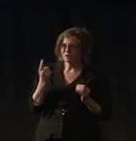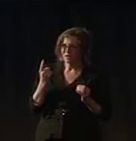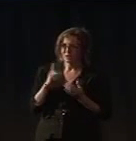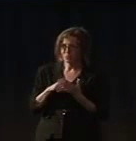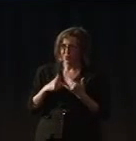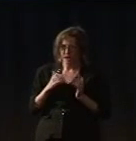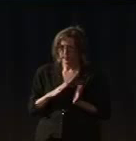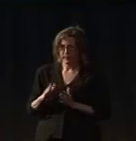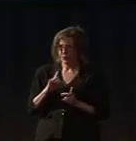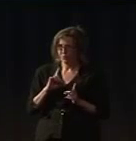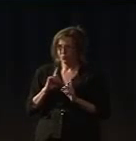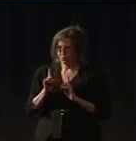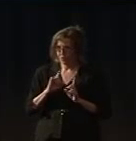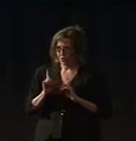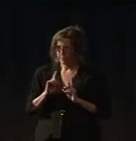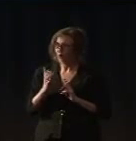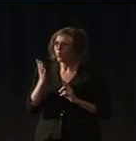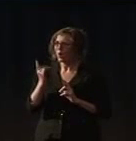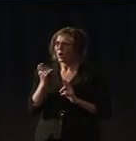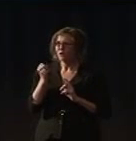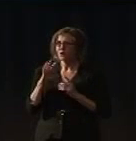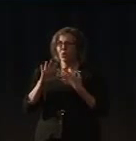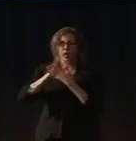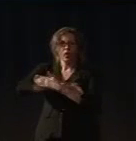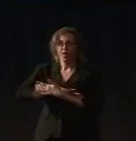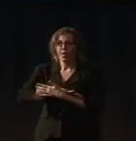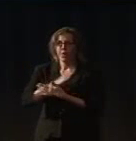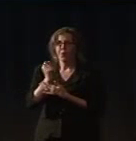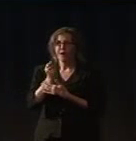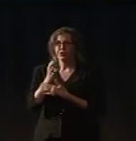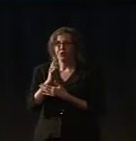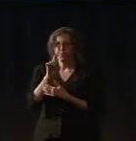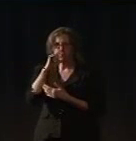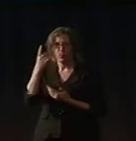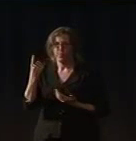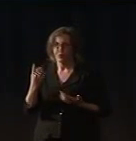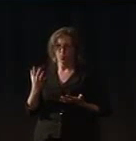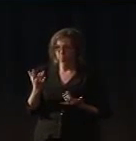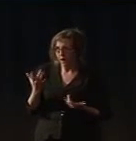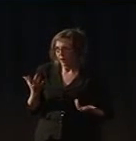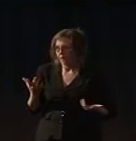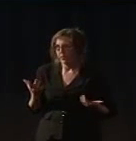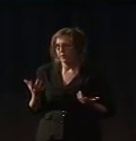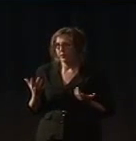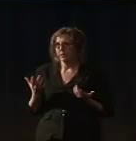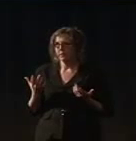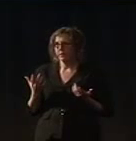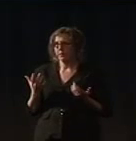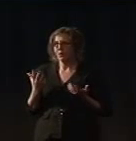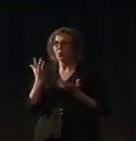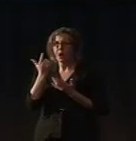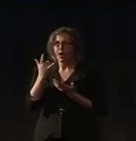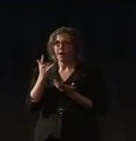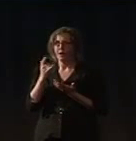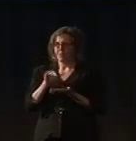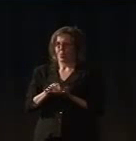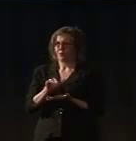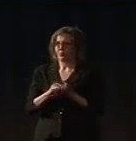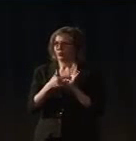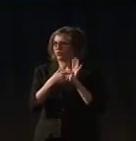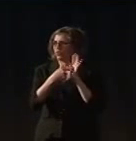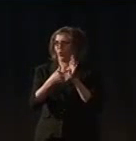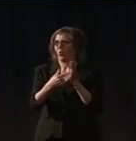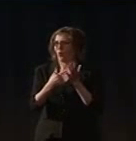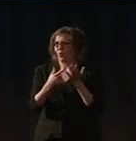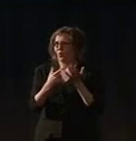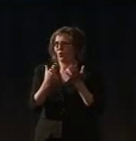about, which is the question of climate. Why is it so invisible? Why it's so boring? Why is it so impossible to show in the